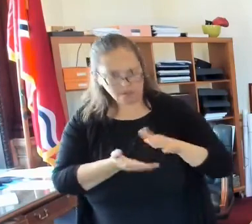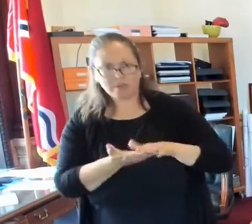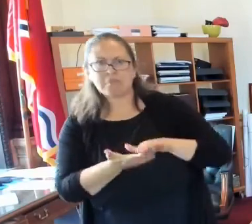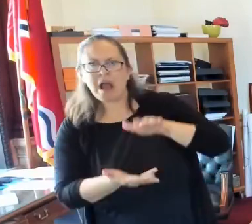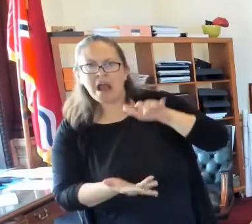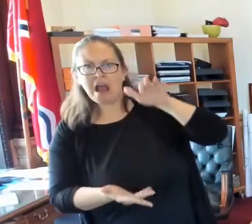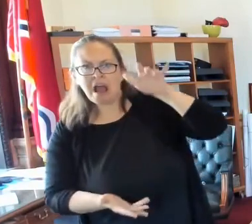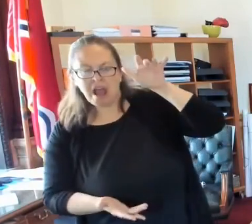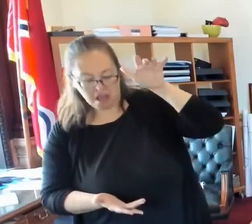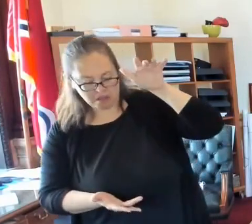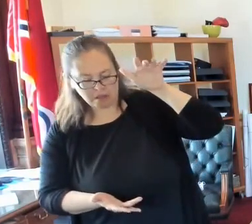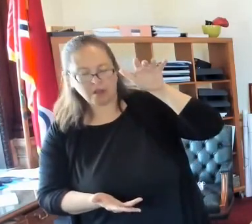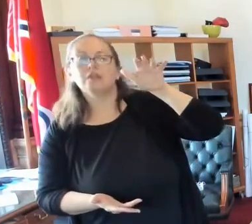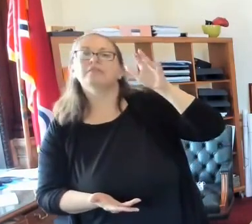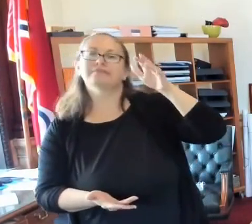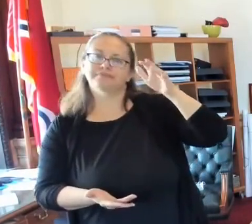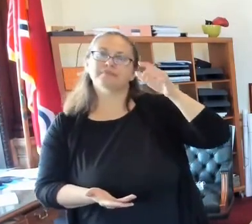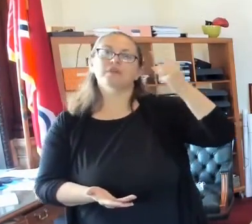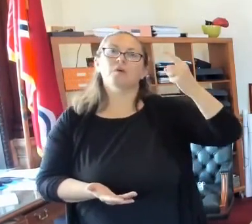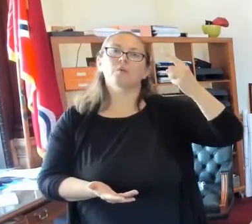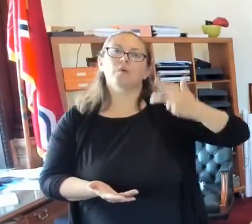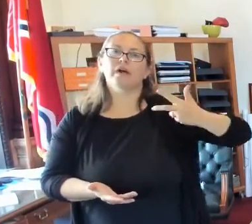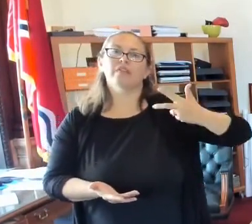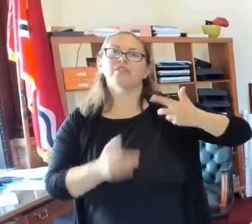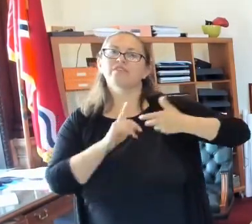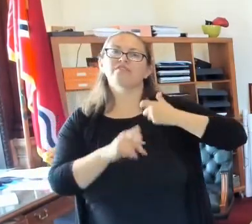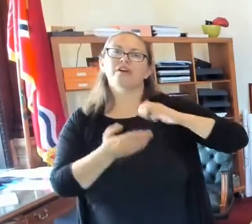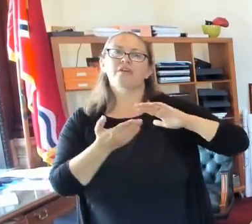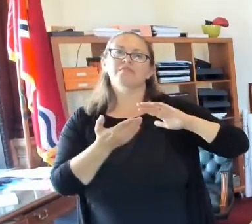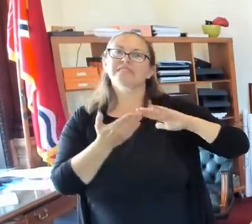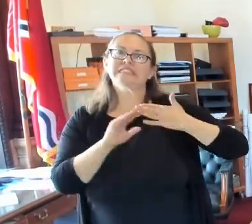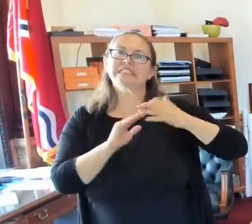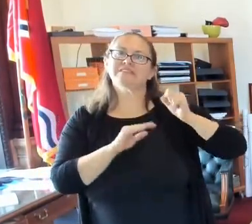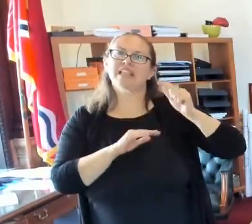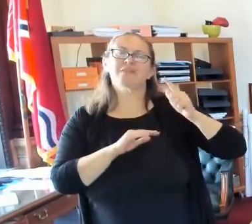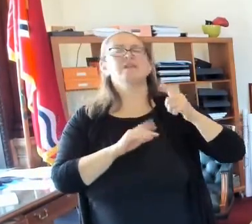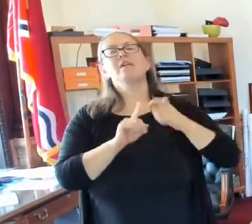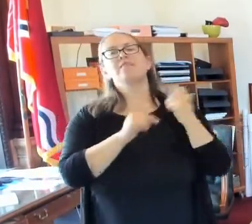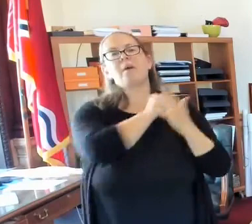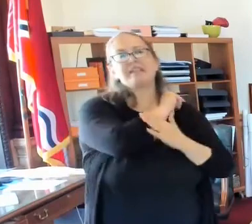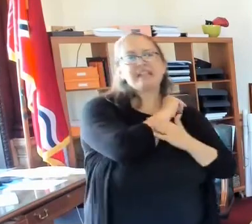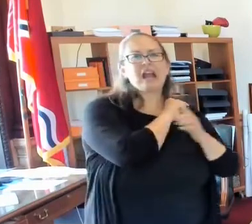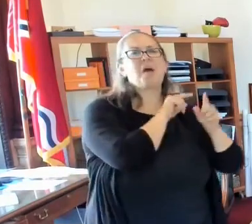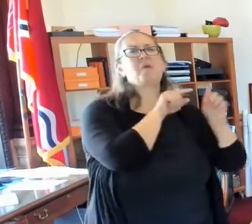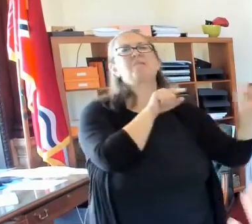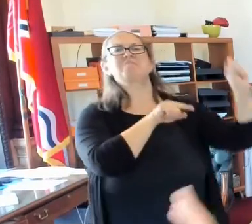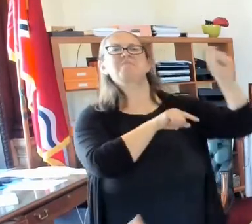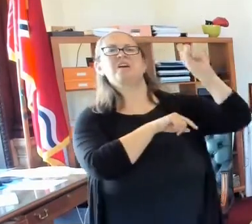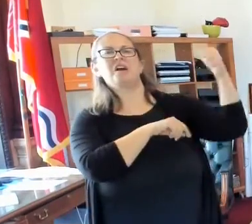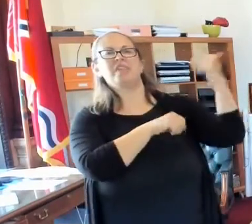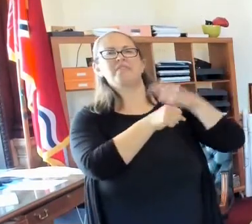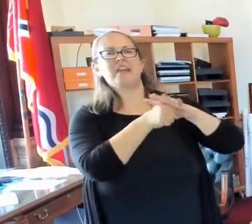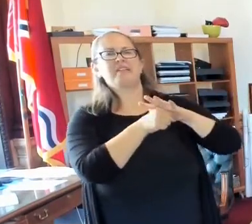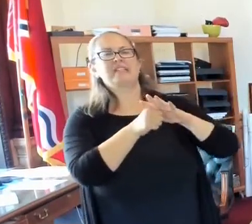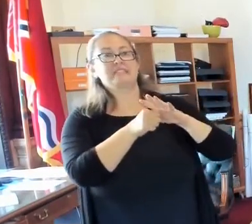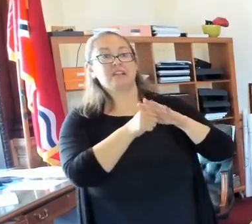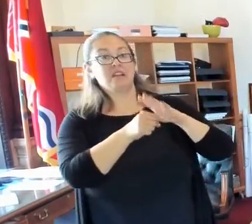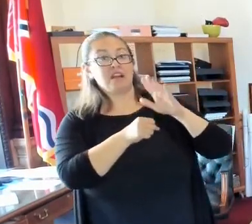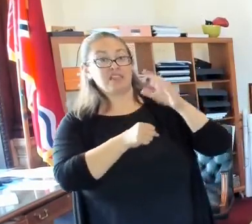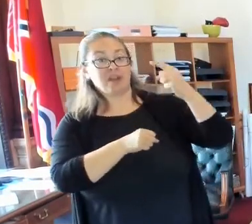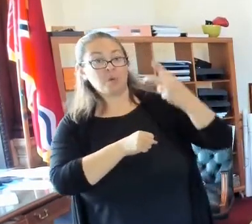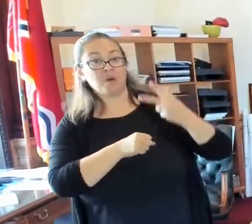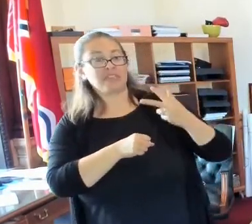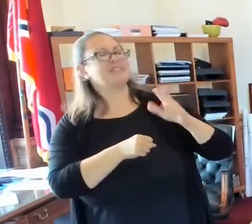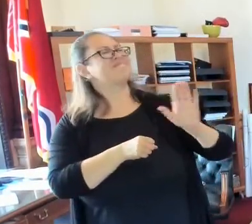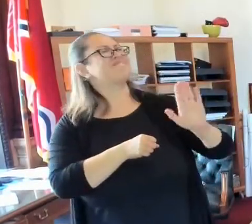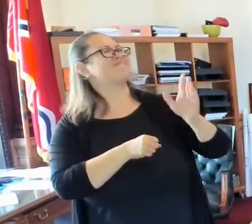those applications were not from the city of St. Louis. They were from St. Louis County or other jurisdictions, and we're referring those applications over to